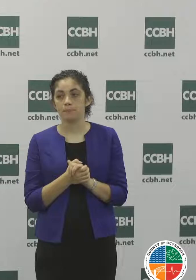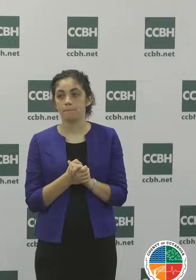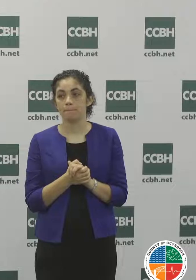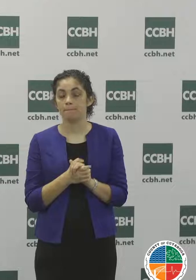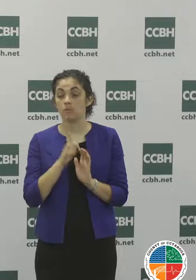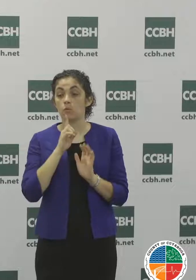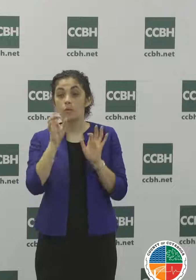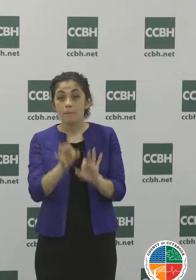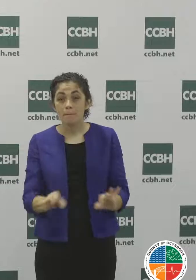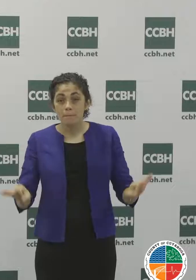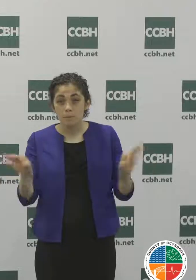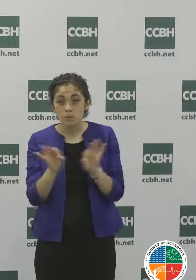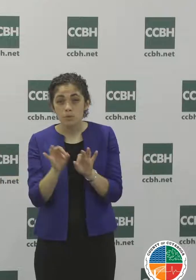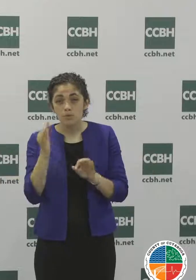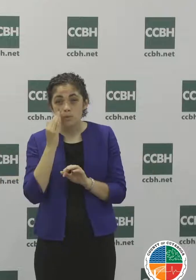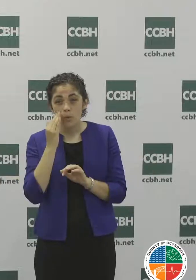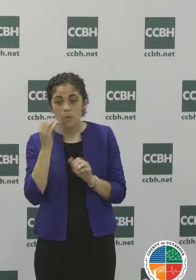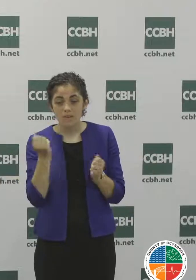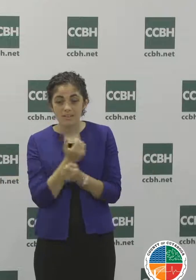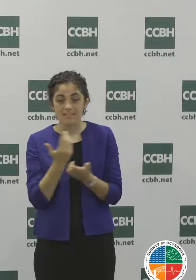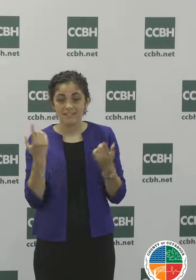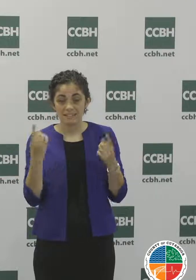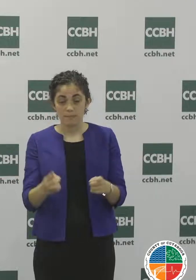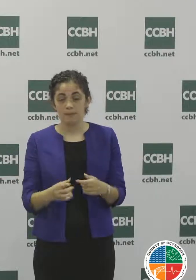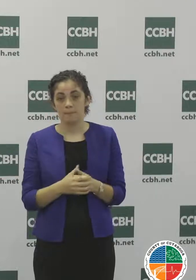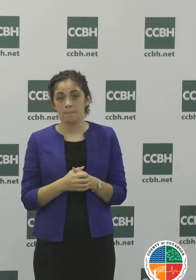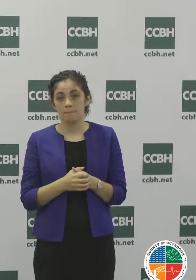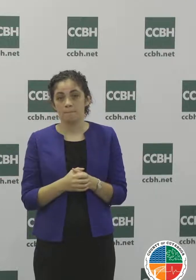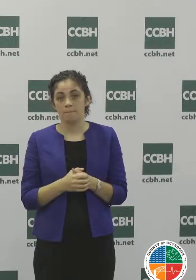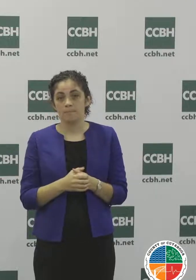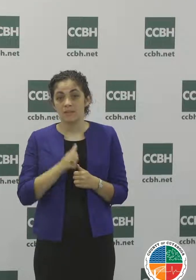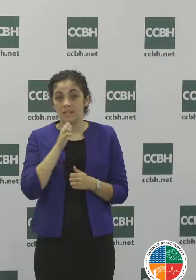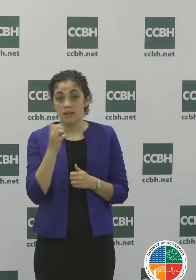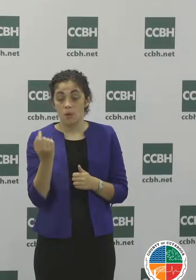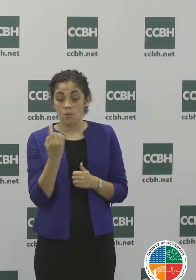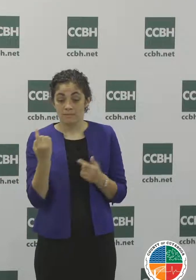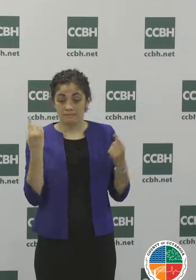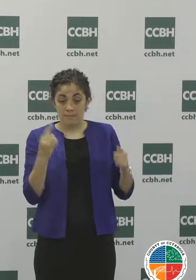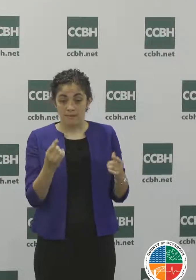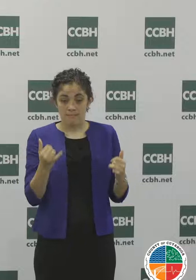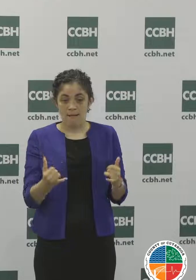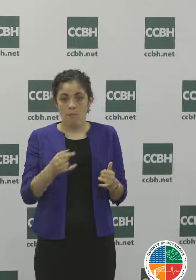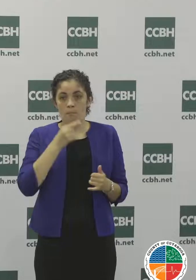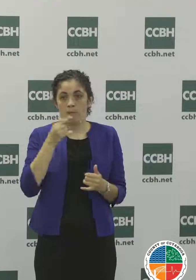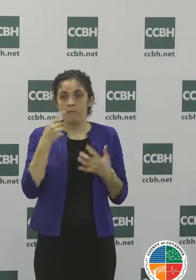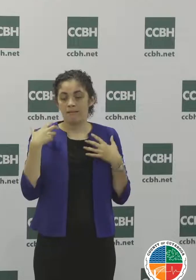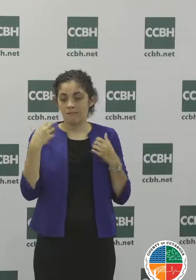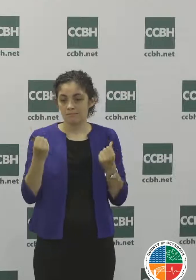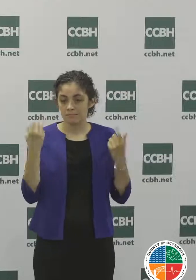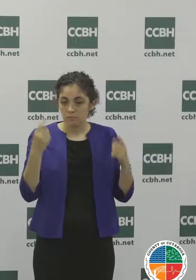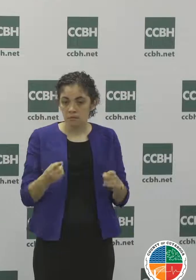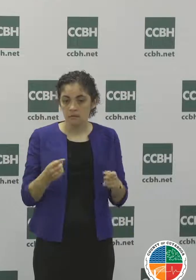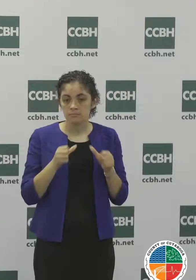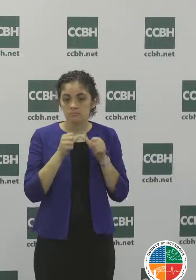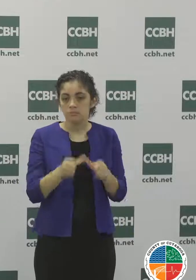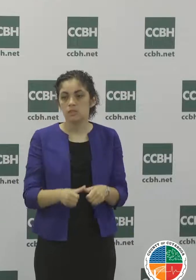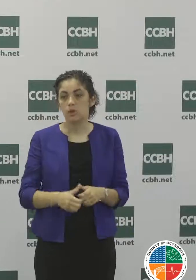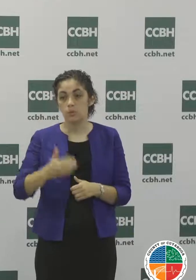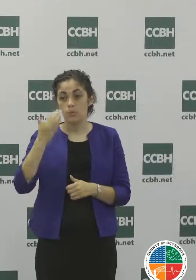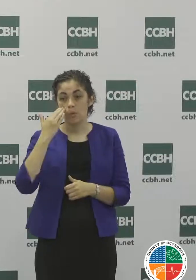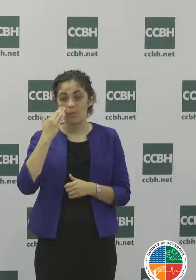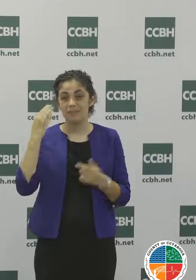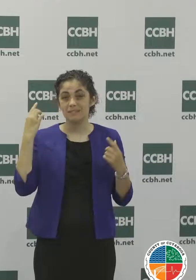It's an important role in what we do in public health, not only in the current pandemic, but in public health as a whole.